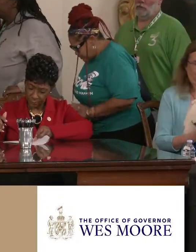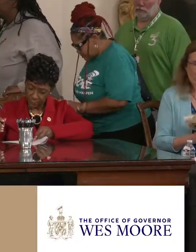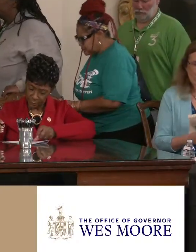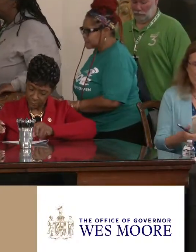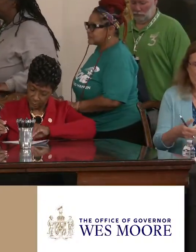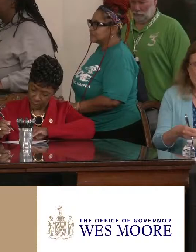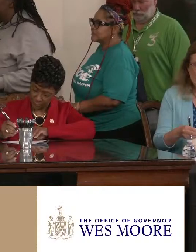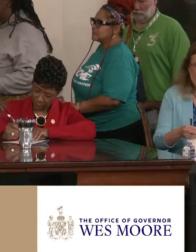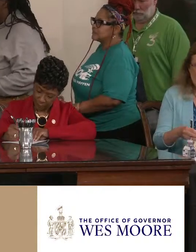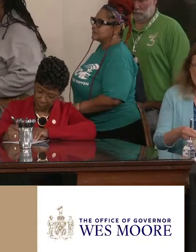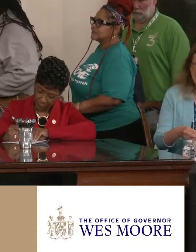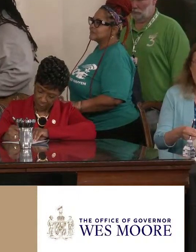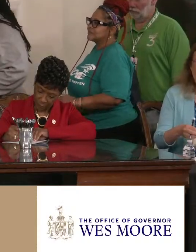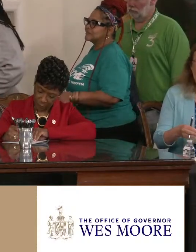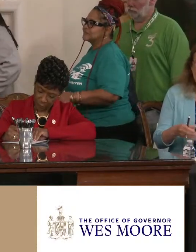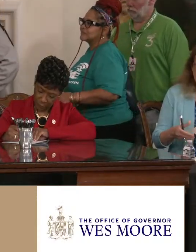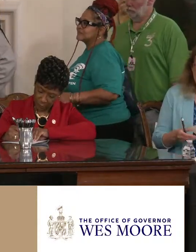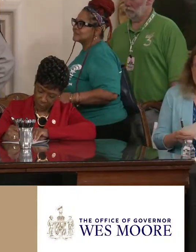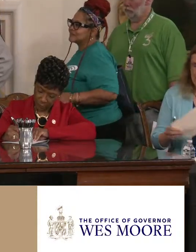Do you have another bill?